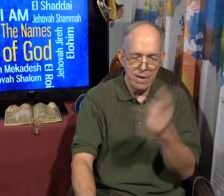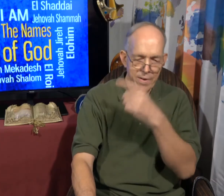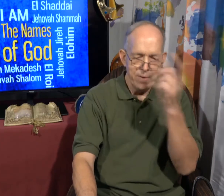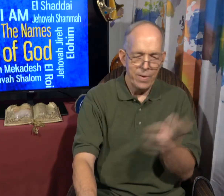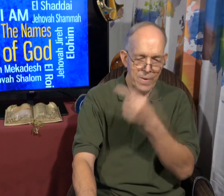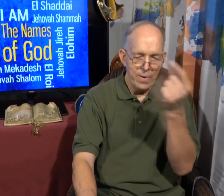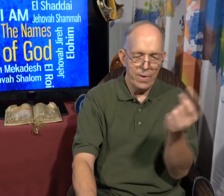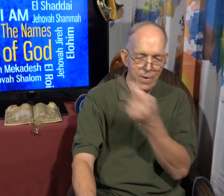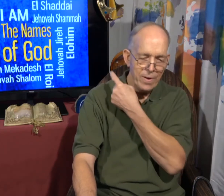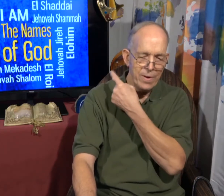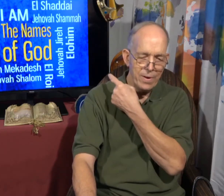Name of God,